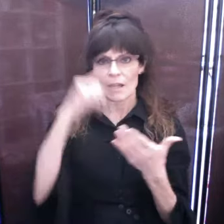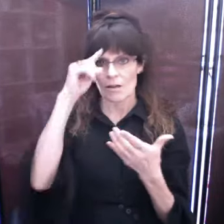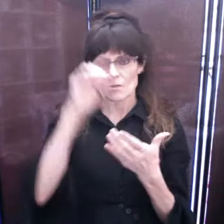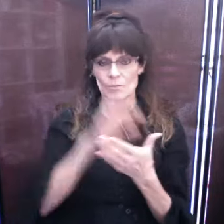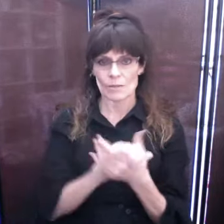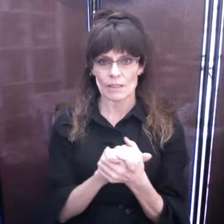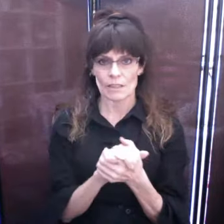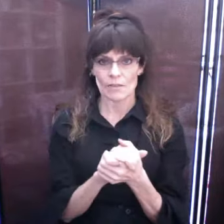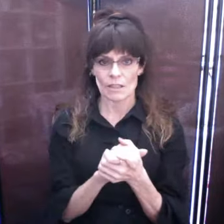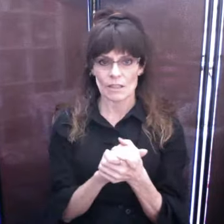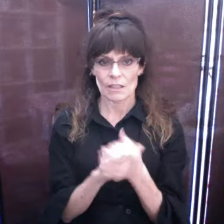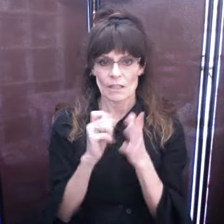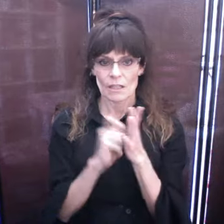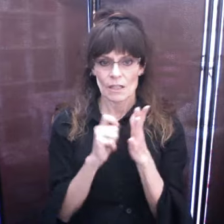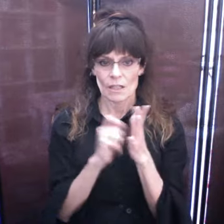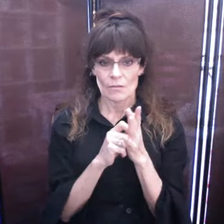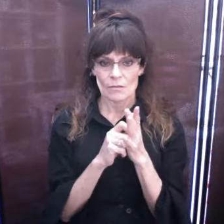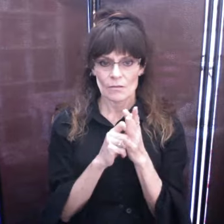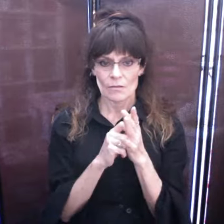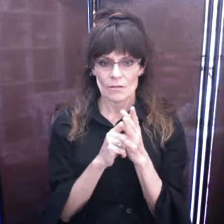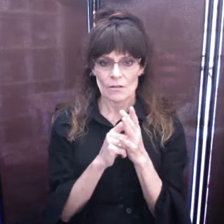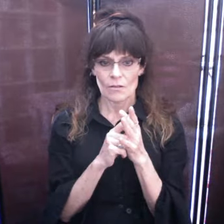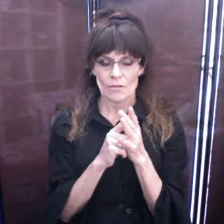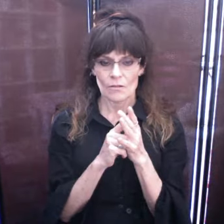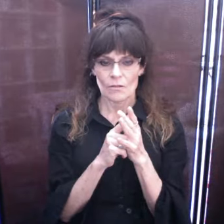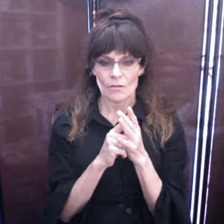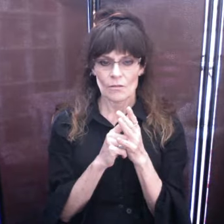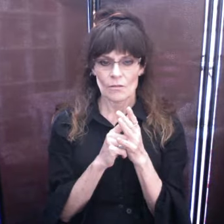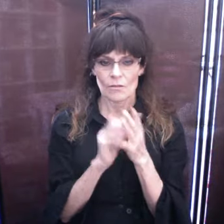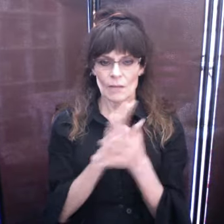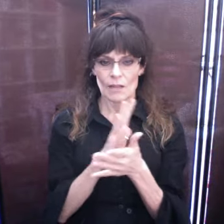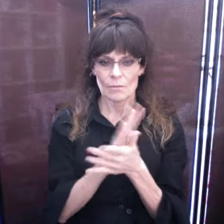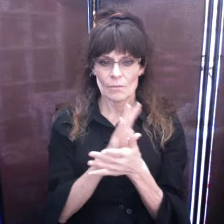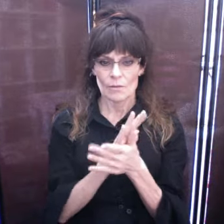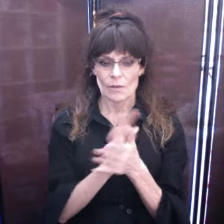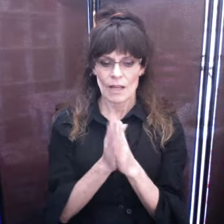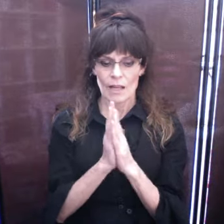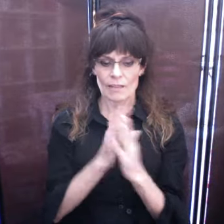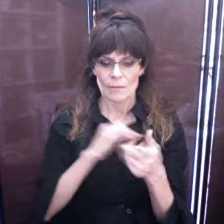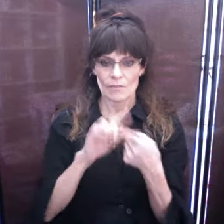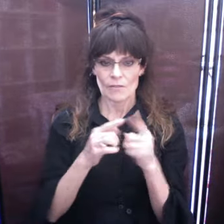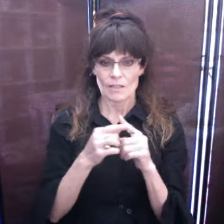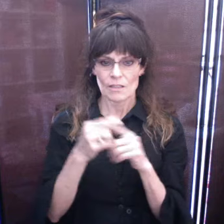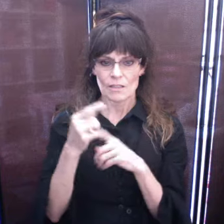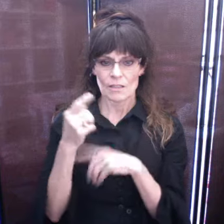I did a piece of writing. I was going to ask my friend to publish it on his like super secret Facebook